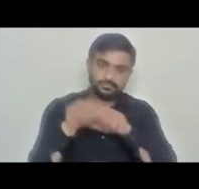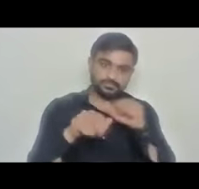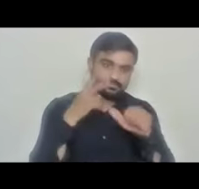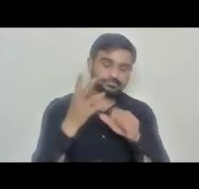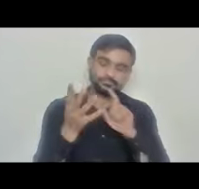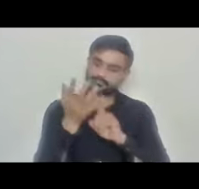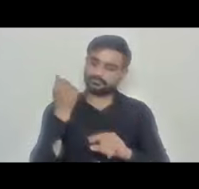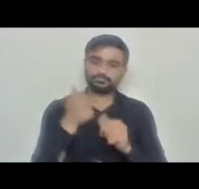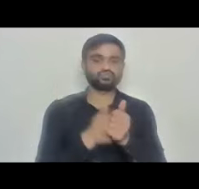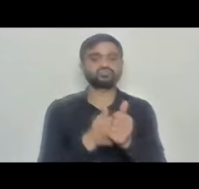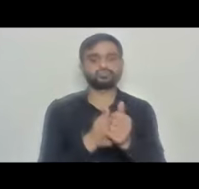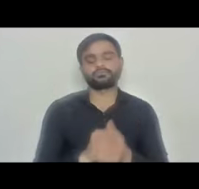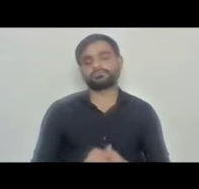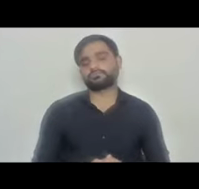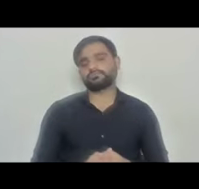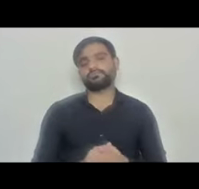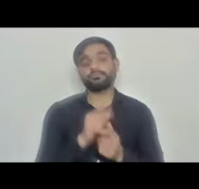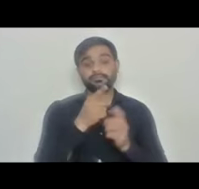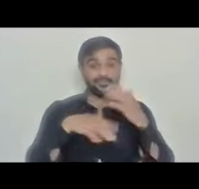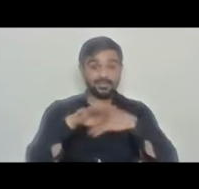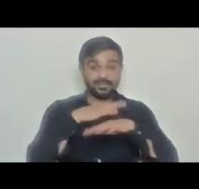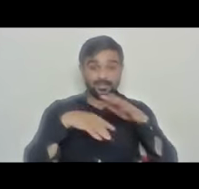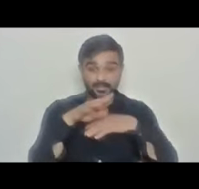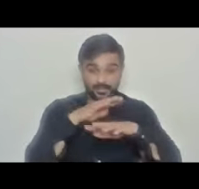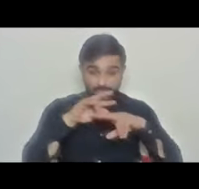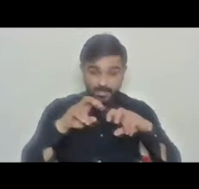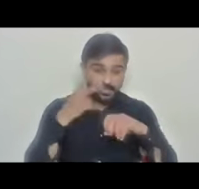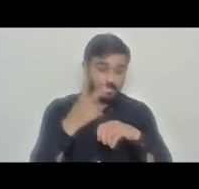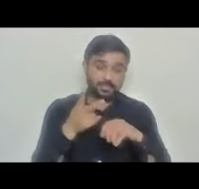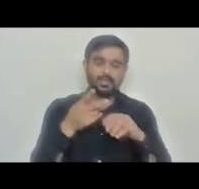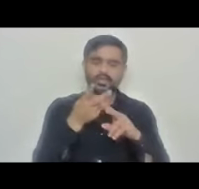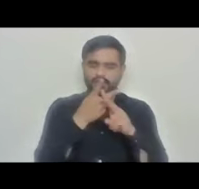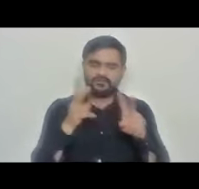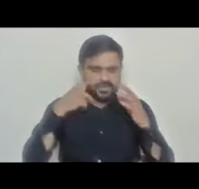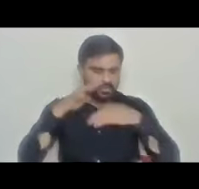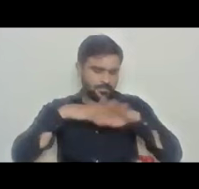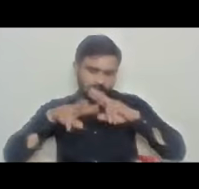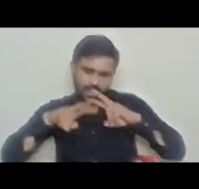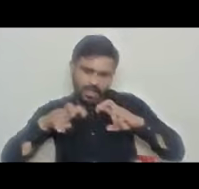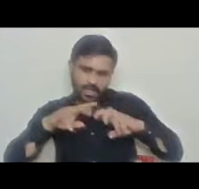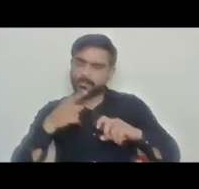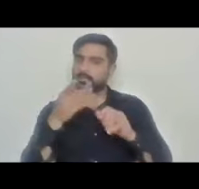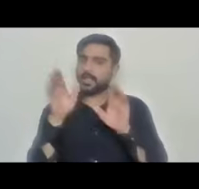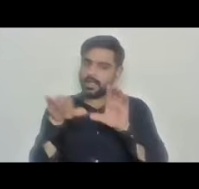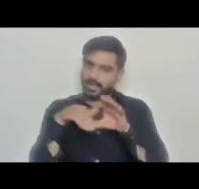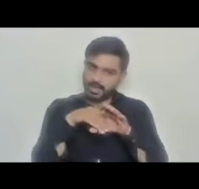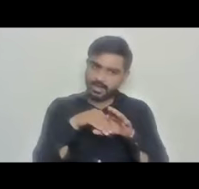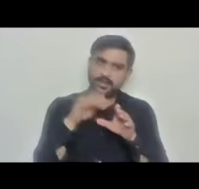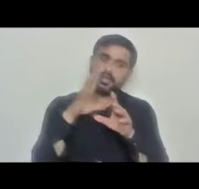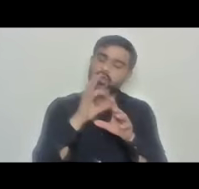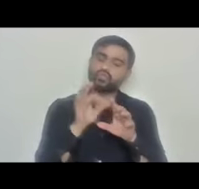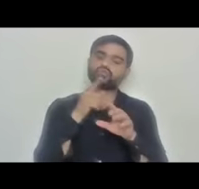follow. These analysis, again, there are different types of analysis. For example, there's content analysis, where you would